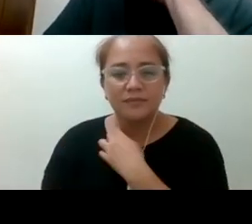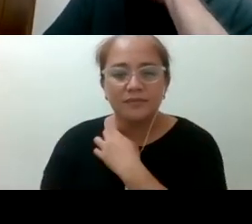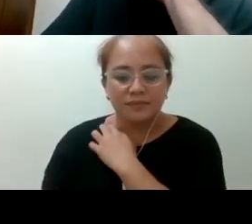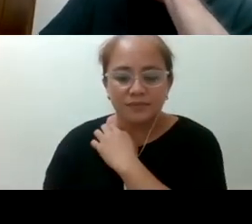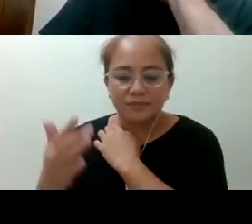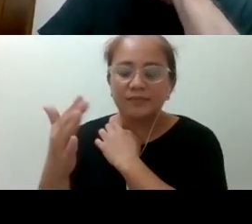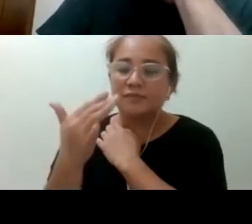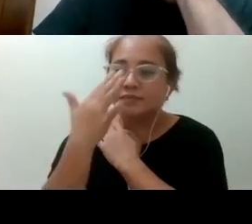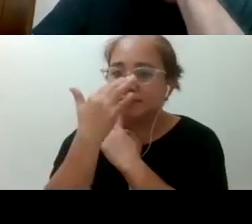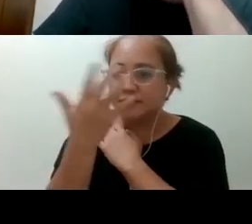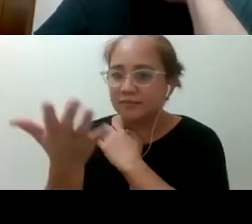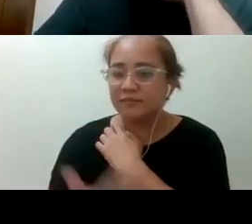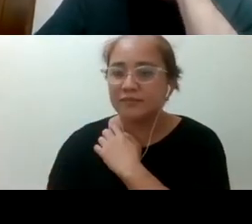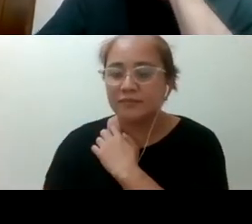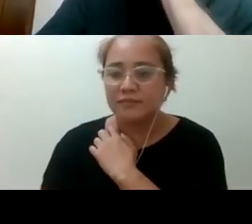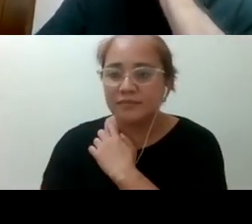Nat.